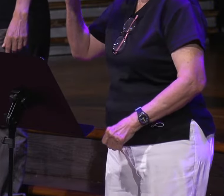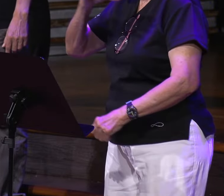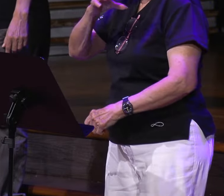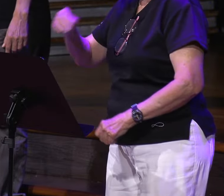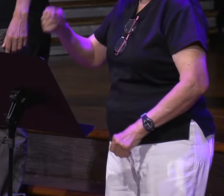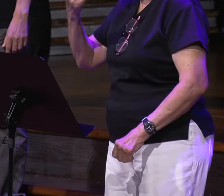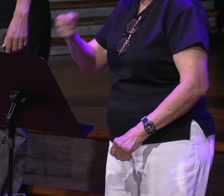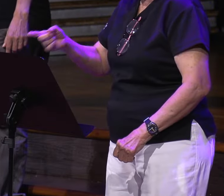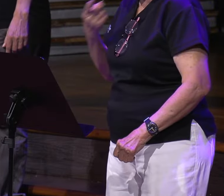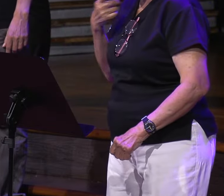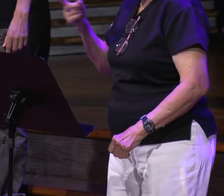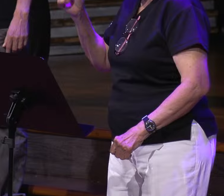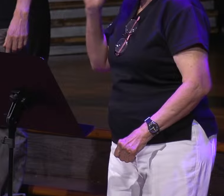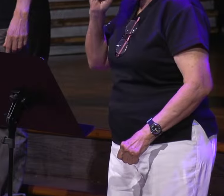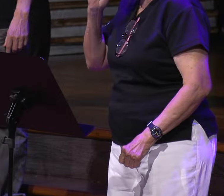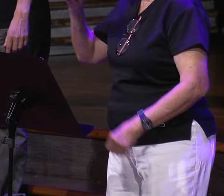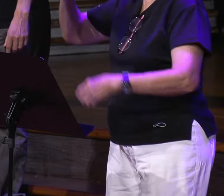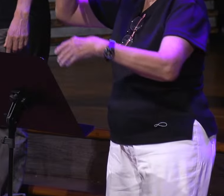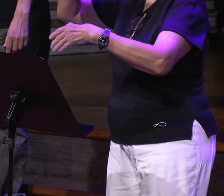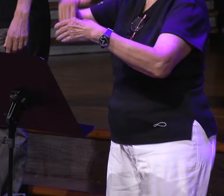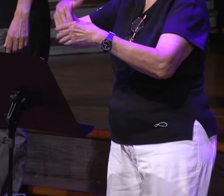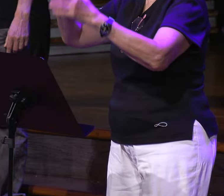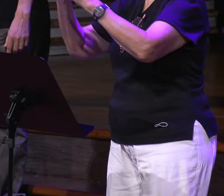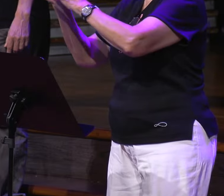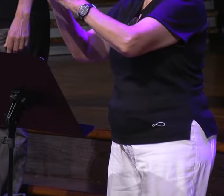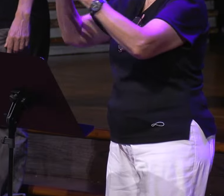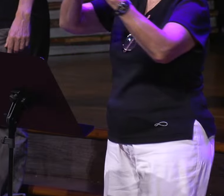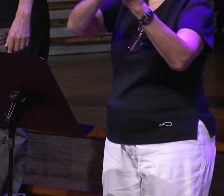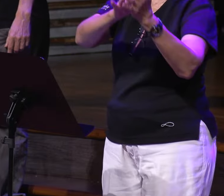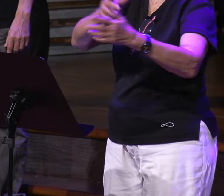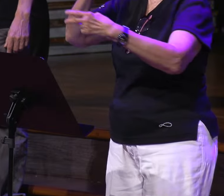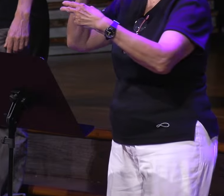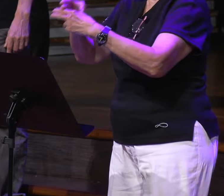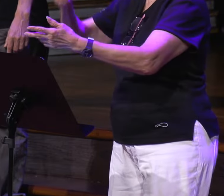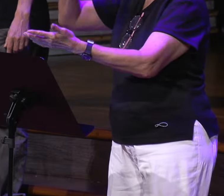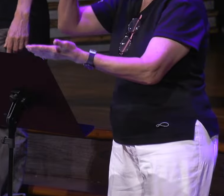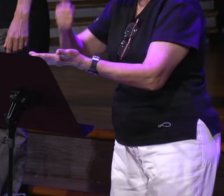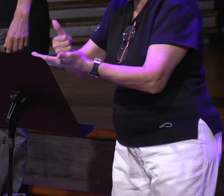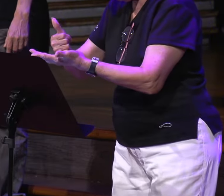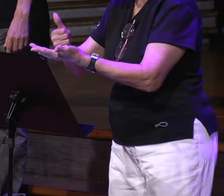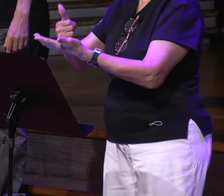deaf. In Jesus' name, Amen.